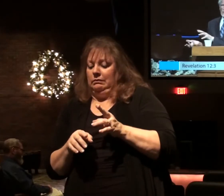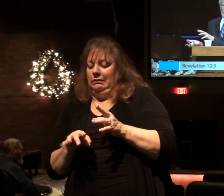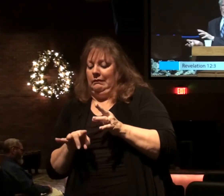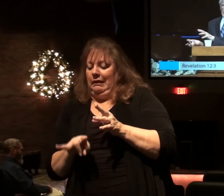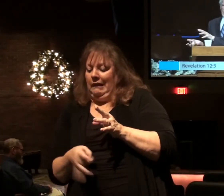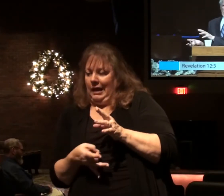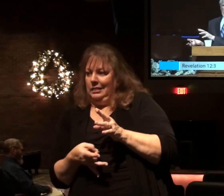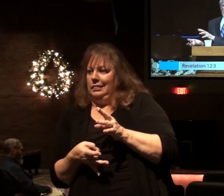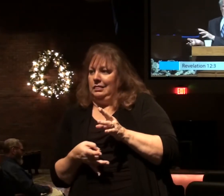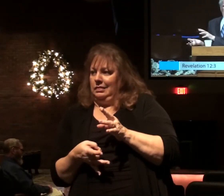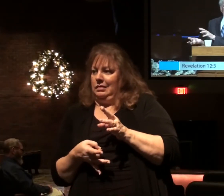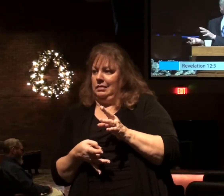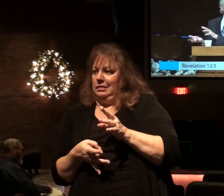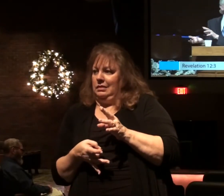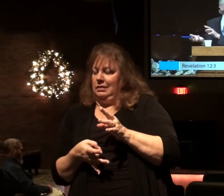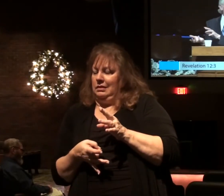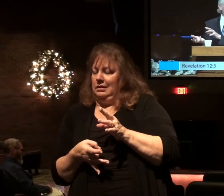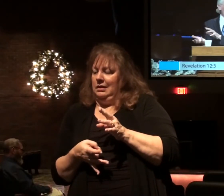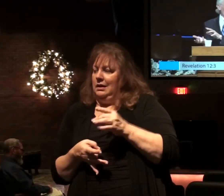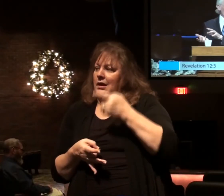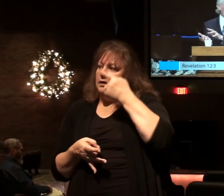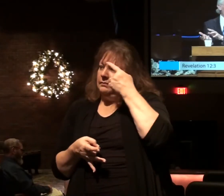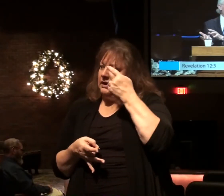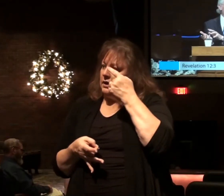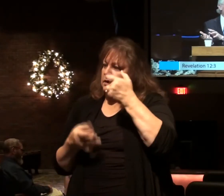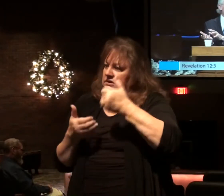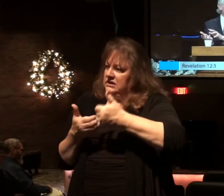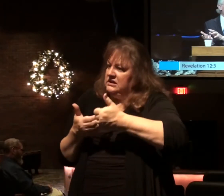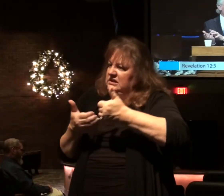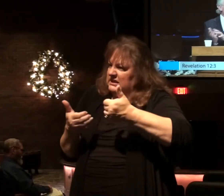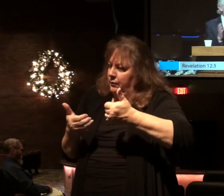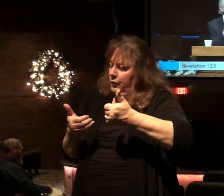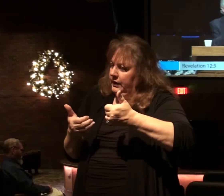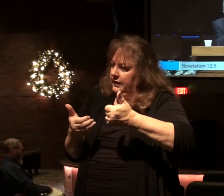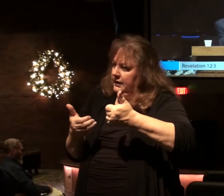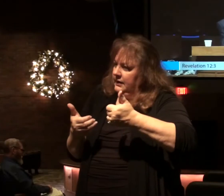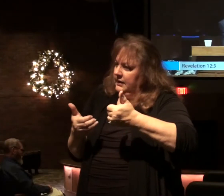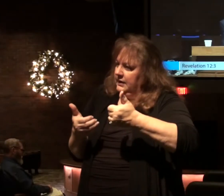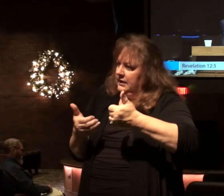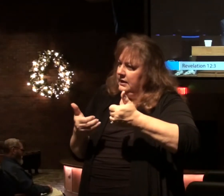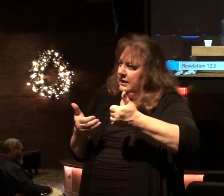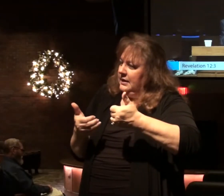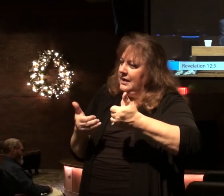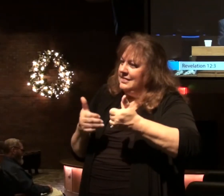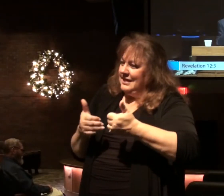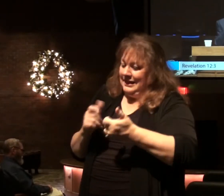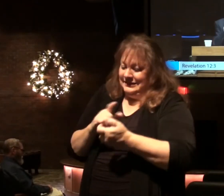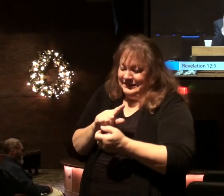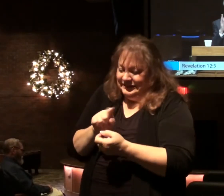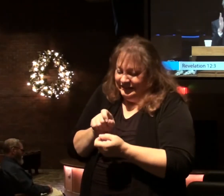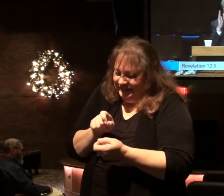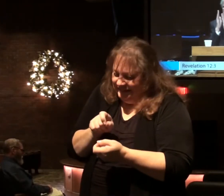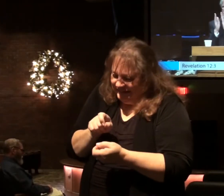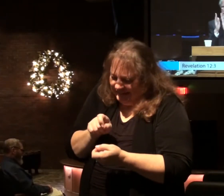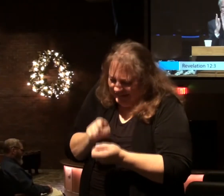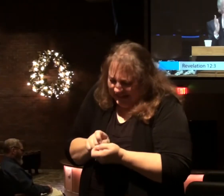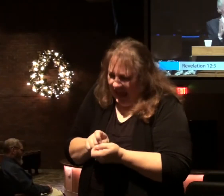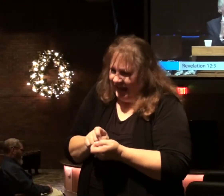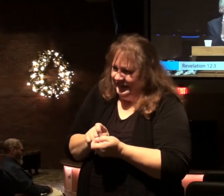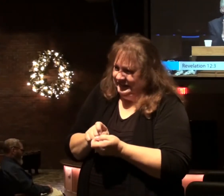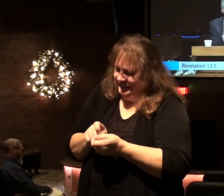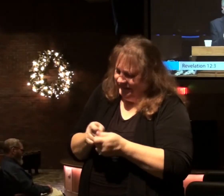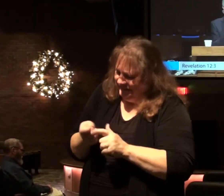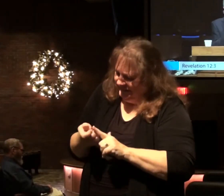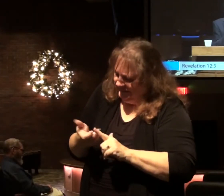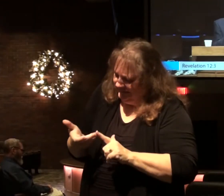8th because it is distinct enough. That's how precise the Bible is. Some